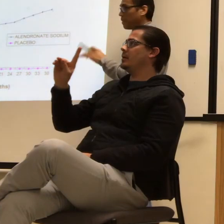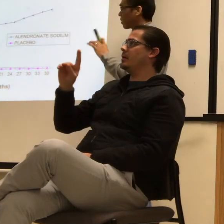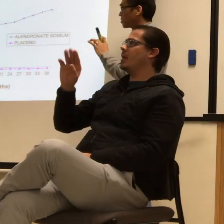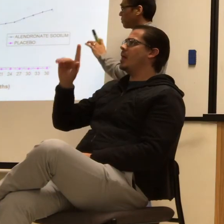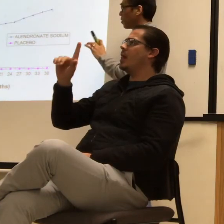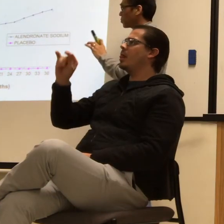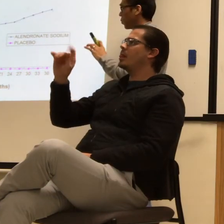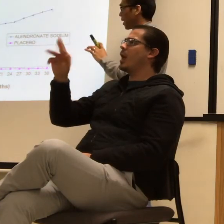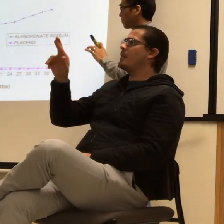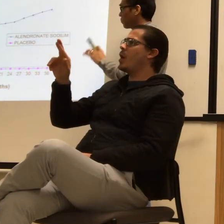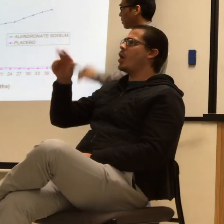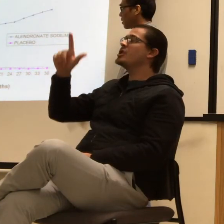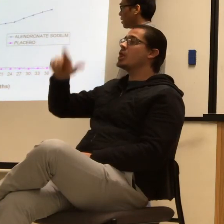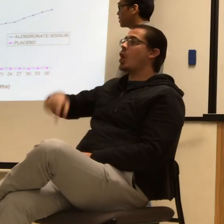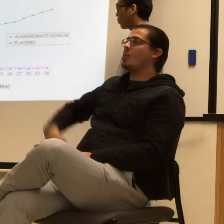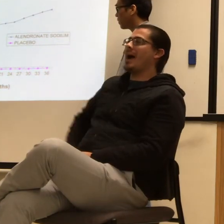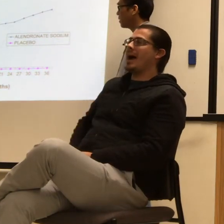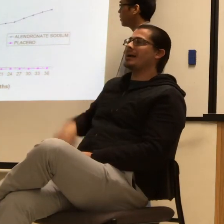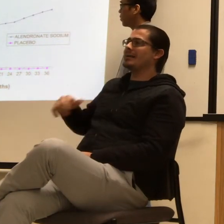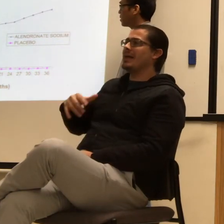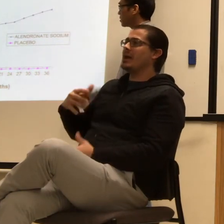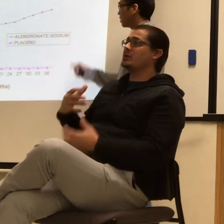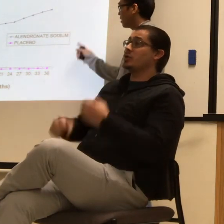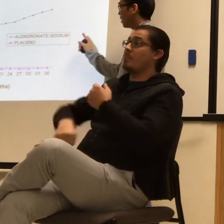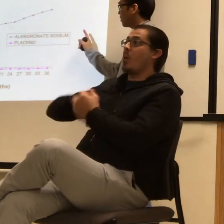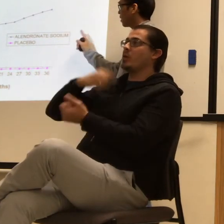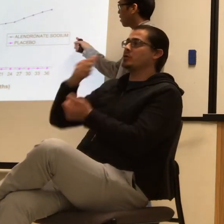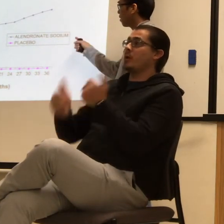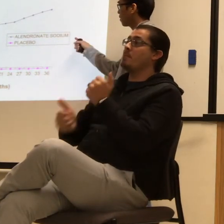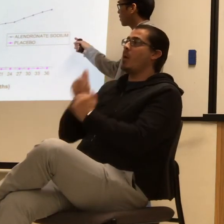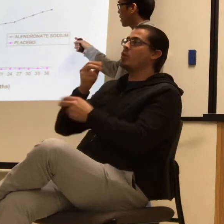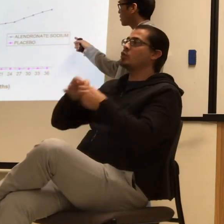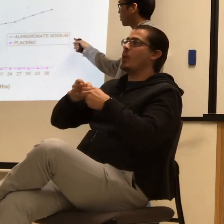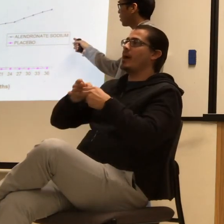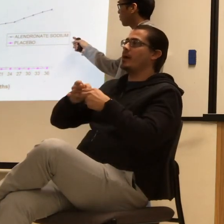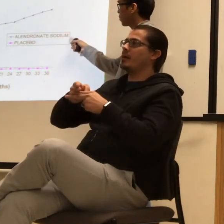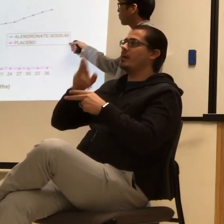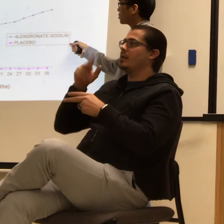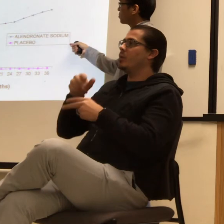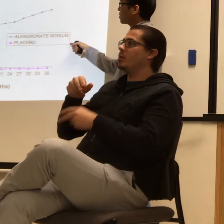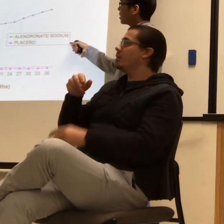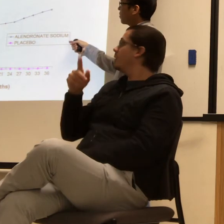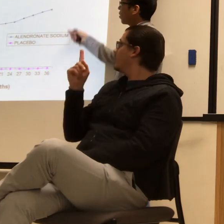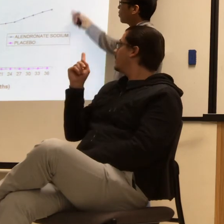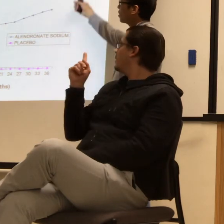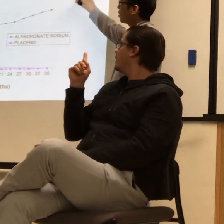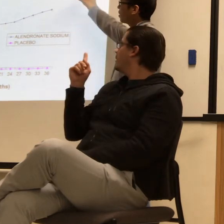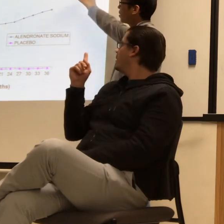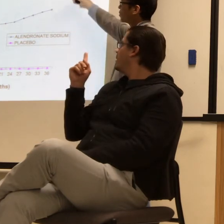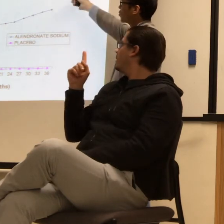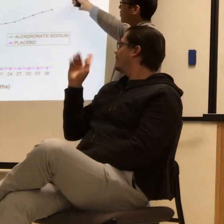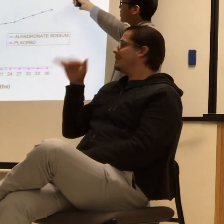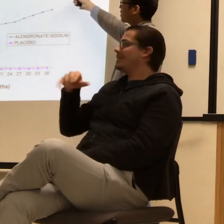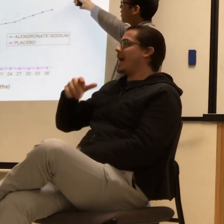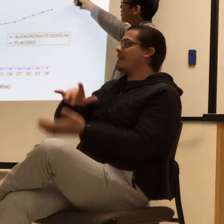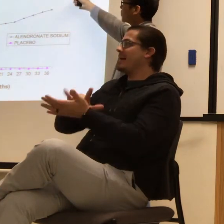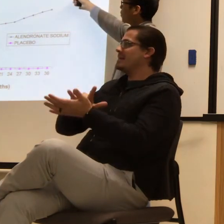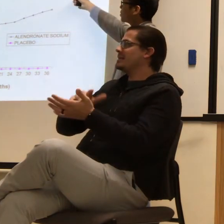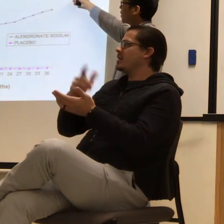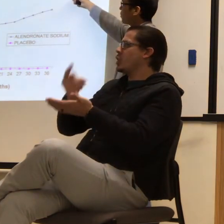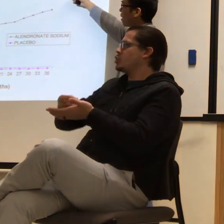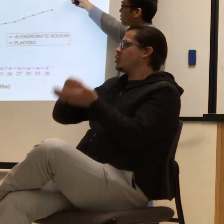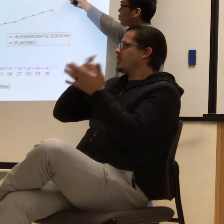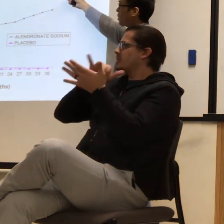back, and it bears the most weight. And so what they did was, in the Alendronate Sodium group versus placebo, the treatment